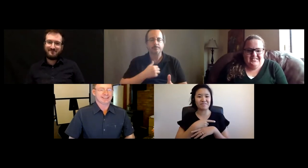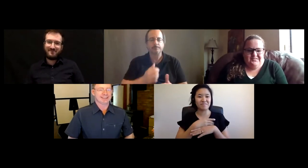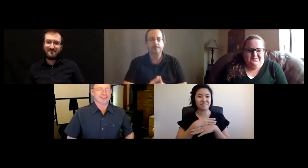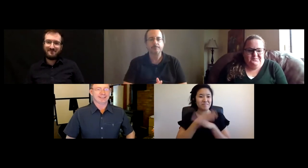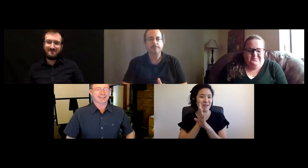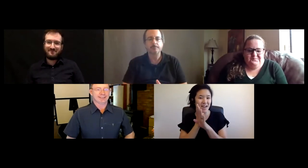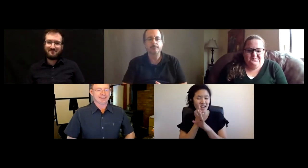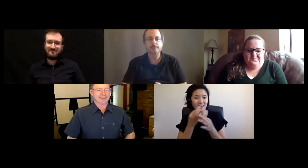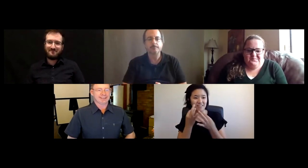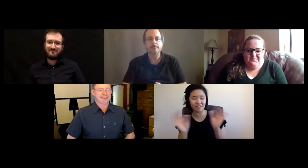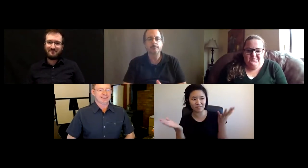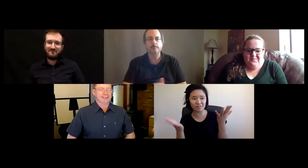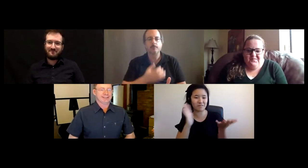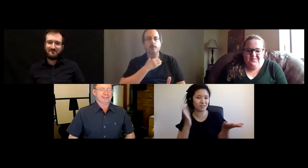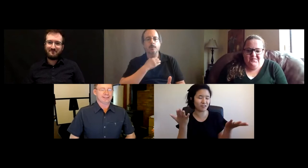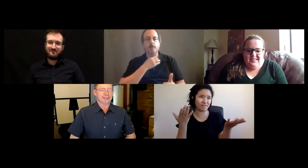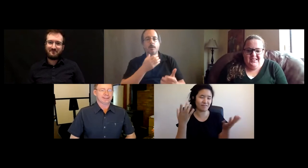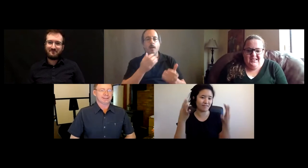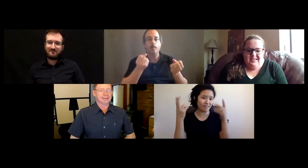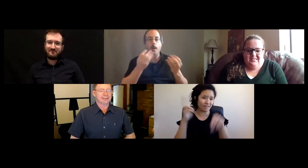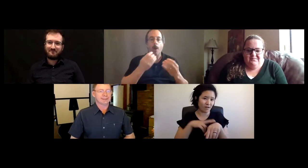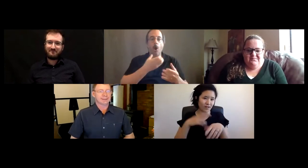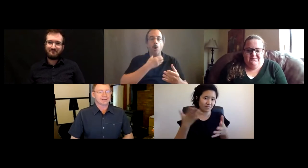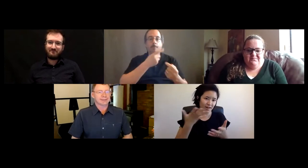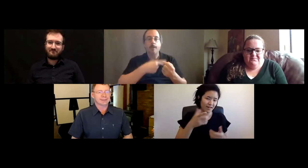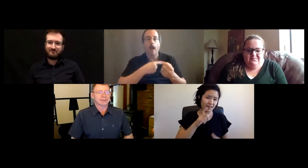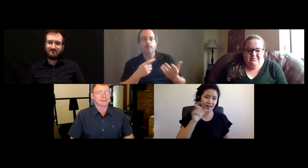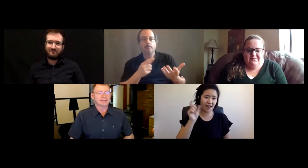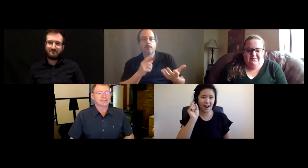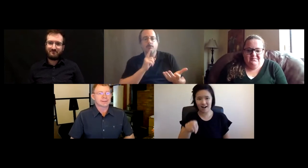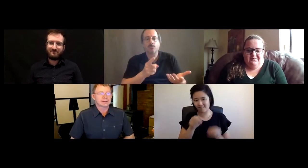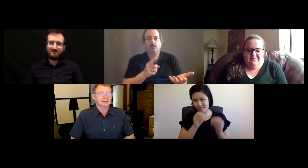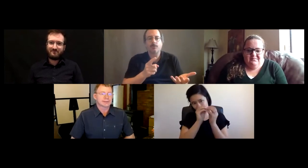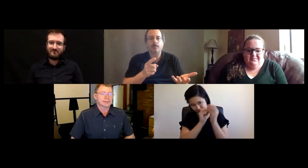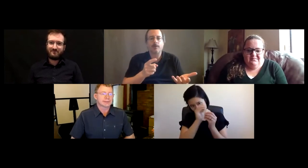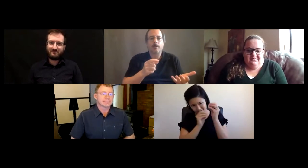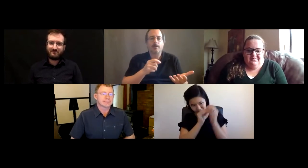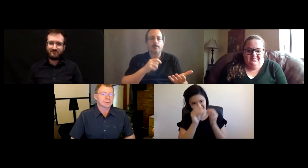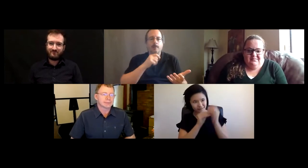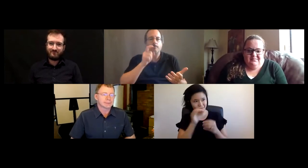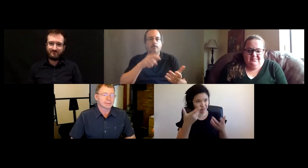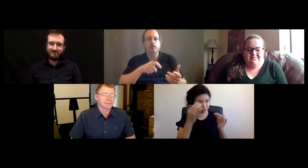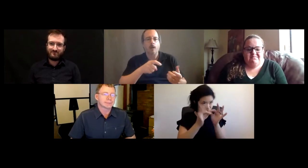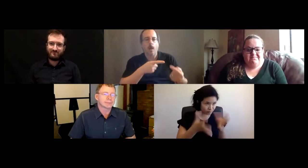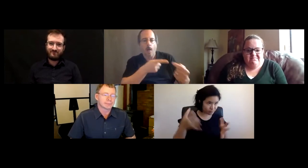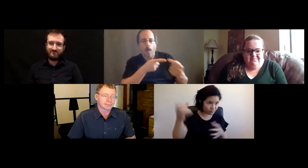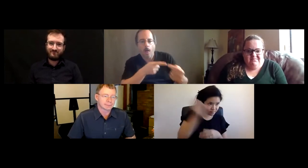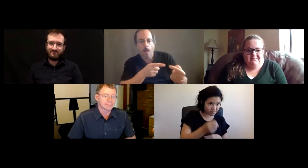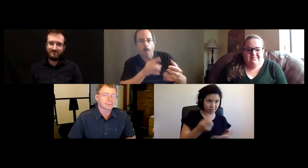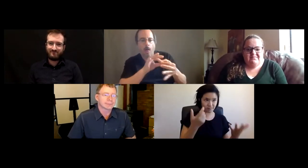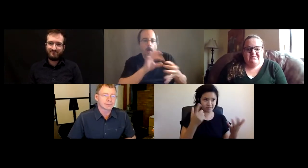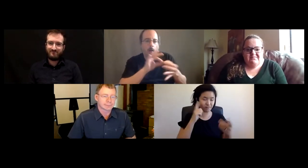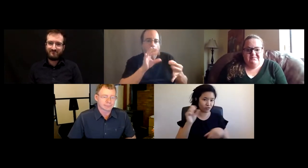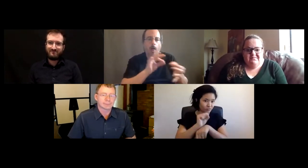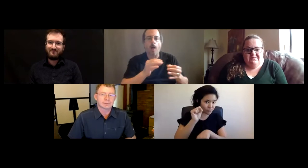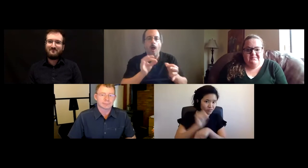I guess I could. Sure, Michelle. Well, of course, barrier-free would be not having to